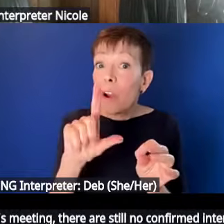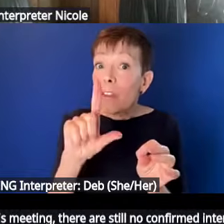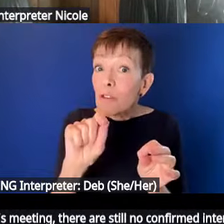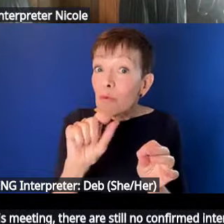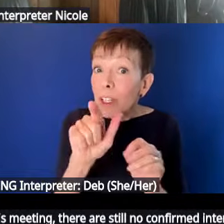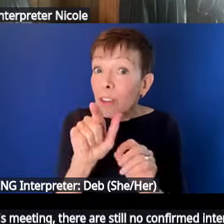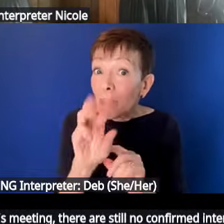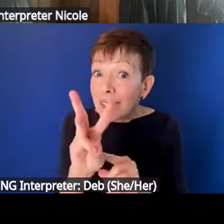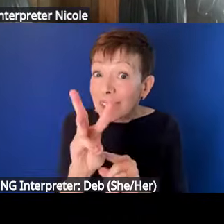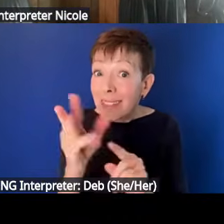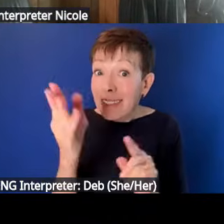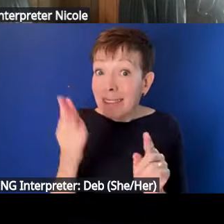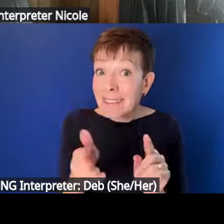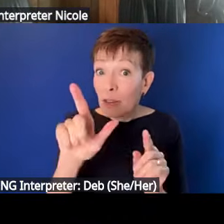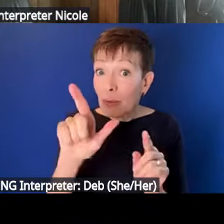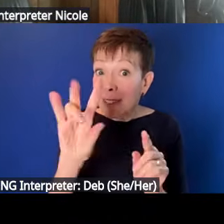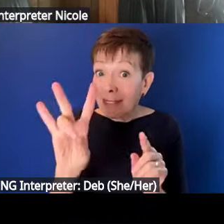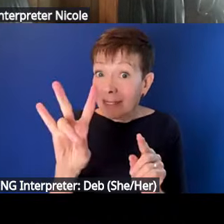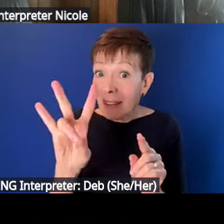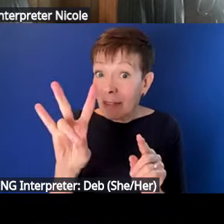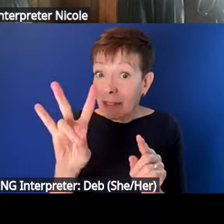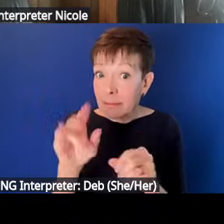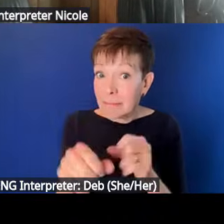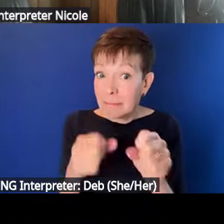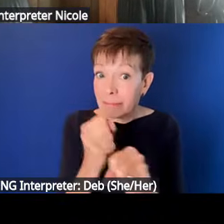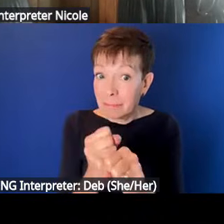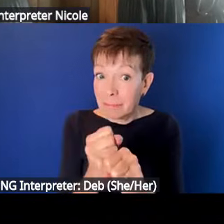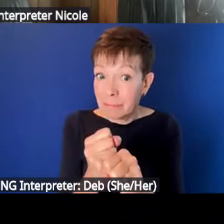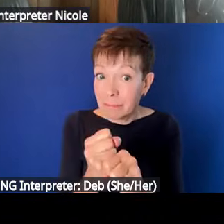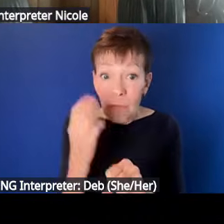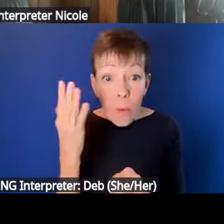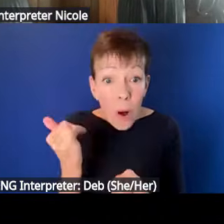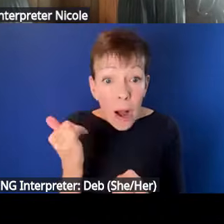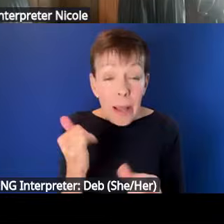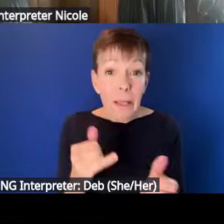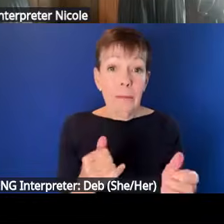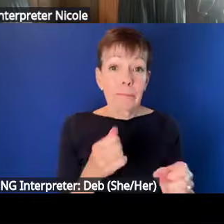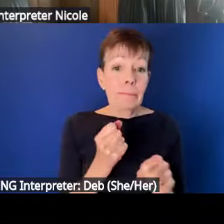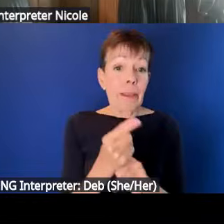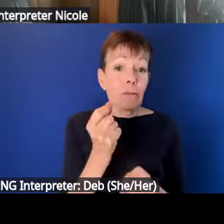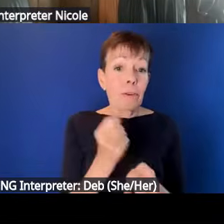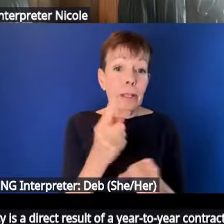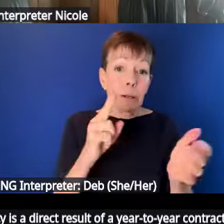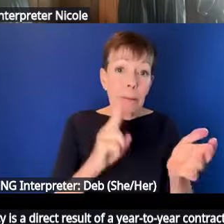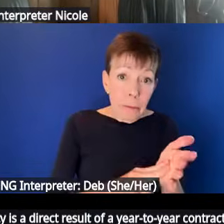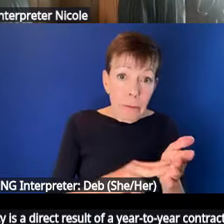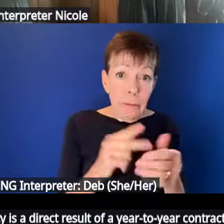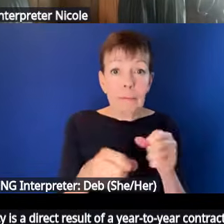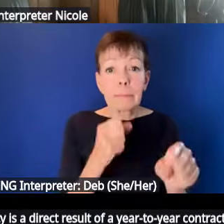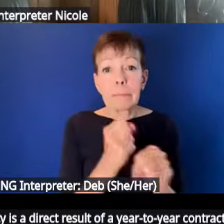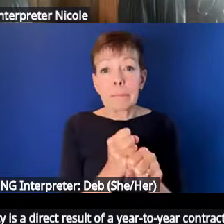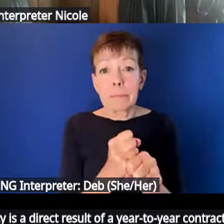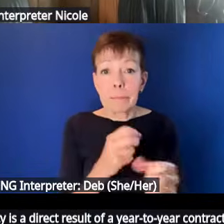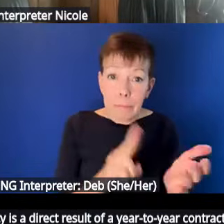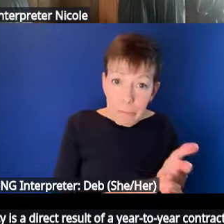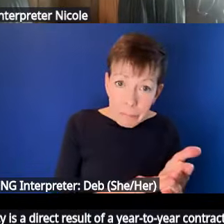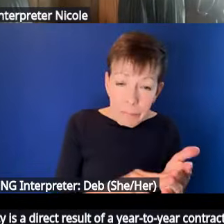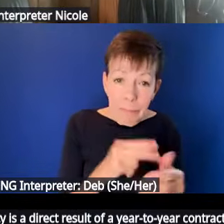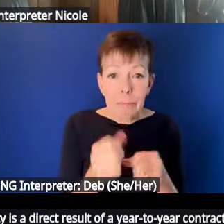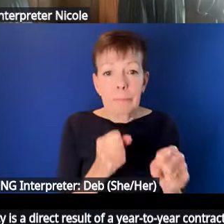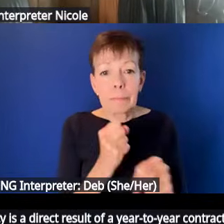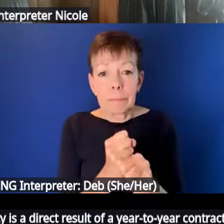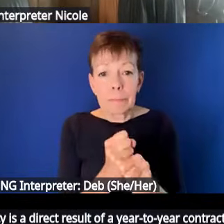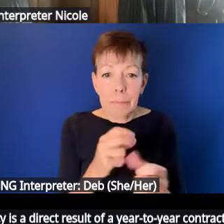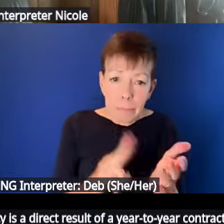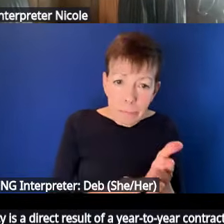That uncertainty is a direct result of a year-to-year contracting model that makes it difficult to recruit, retain, and plan